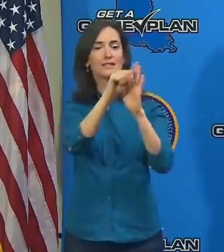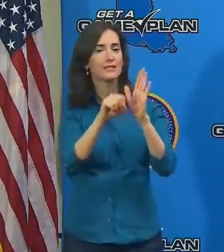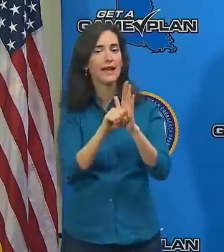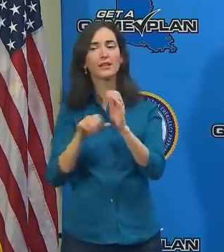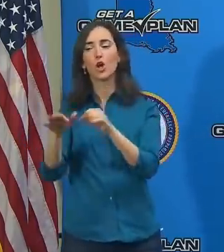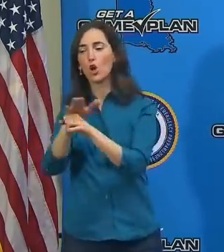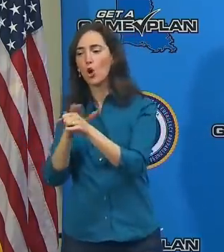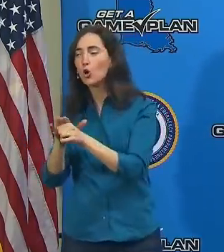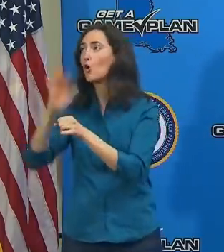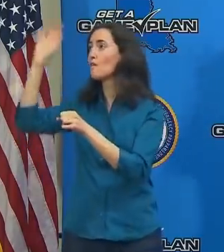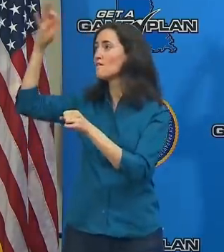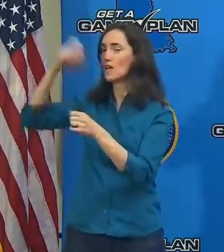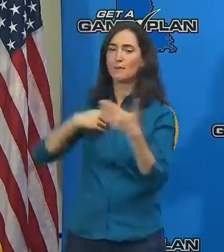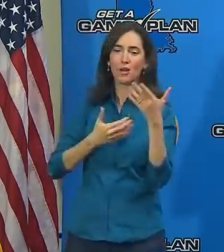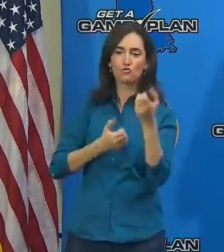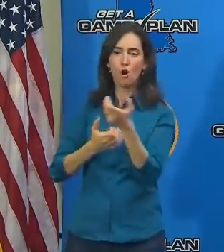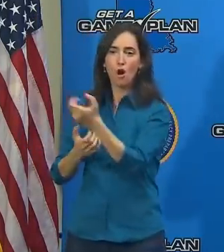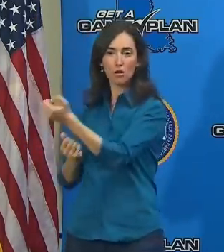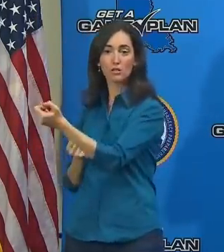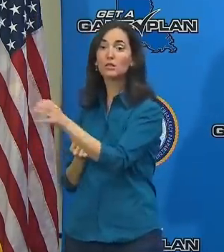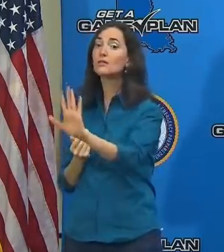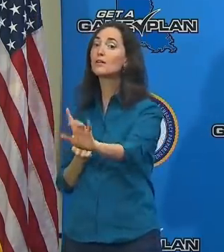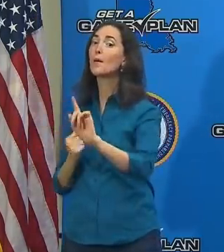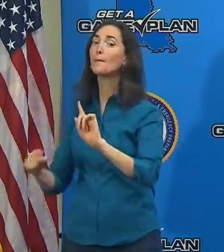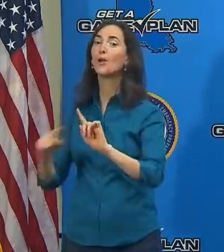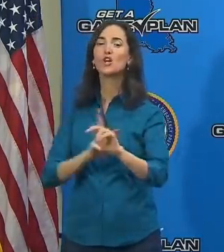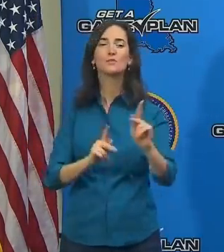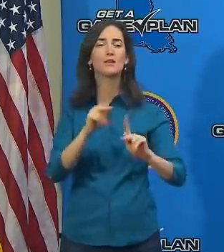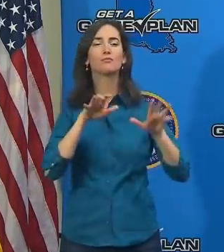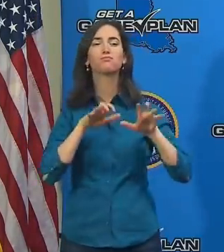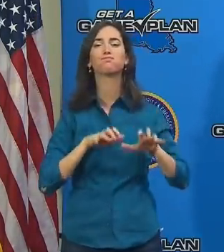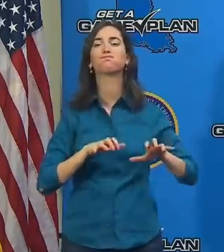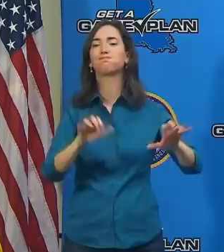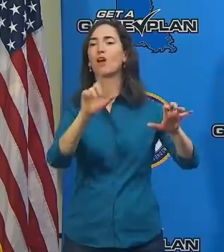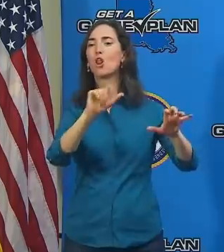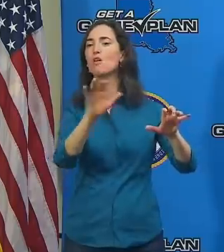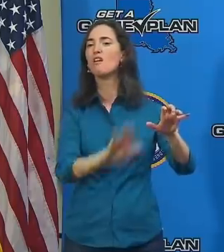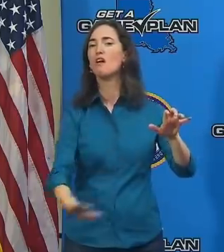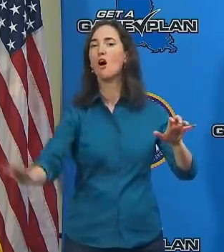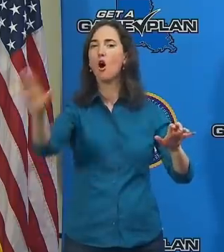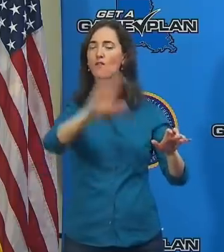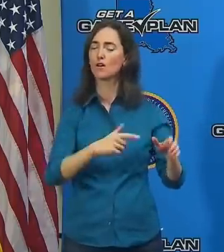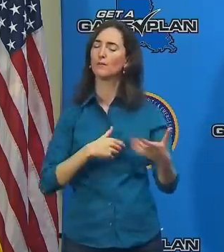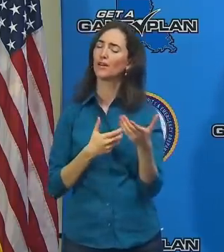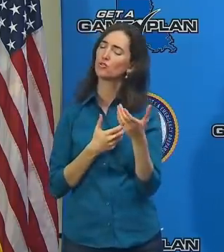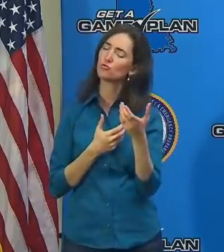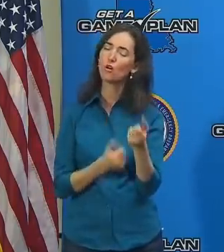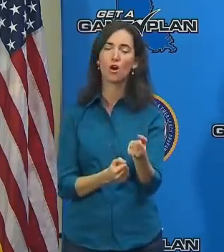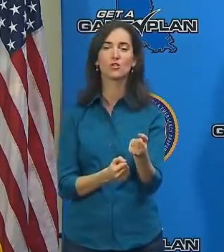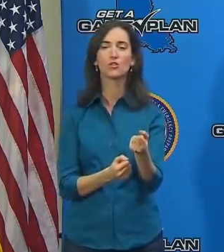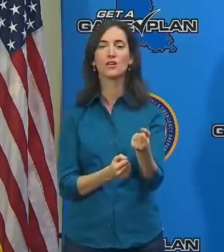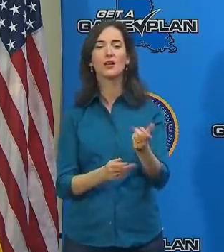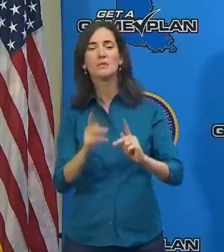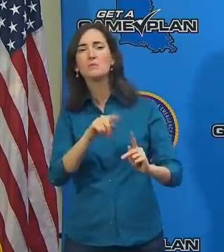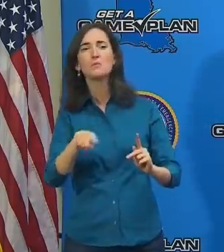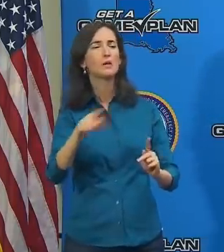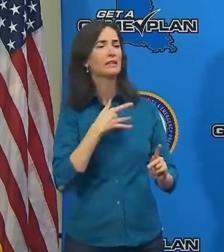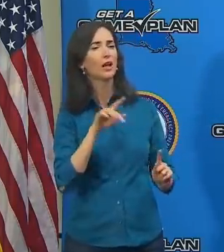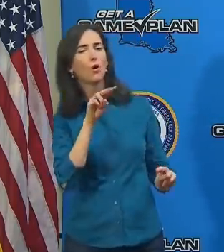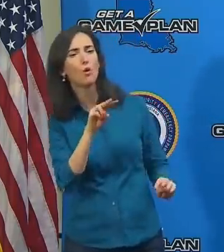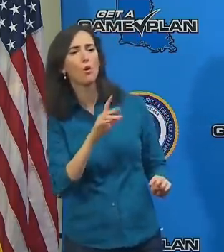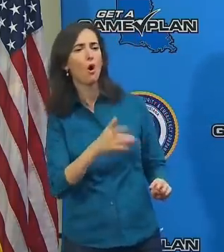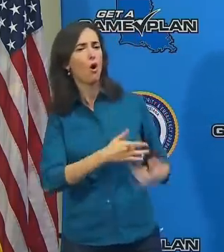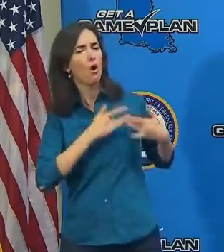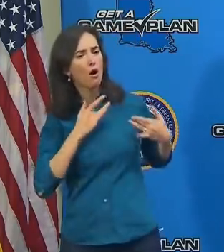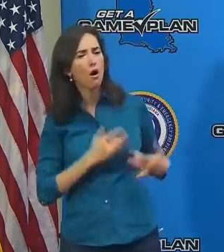you to know I also have confidence in the people of Louisiana. They always continue to inspire me with their goodness